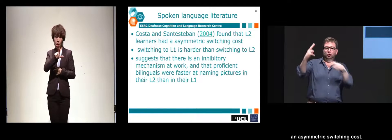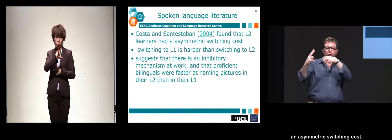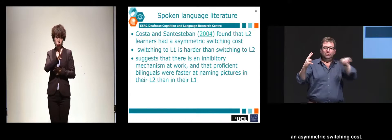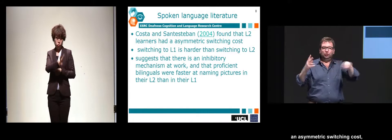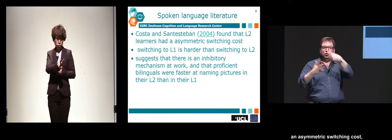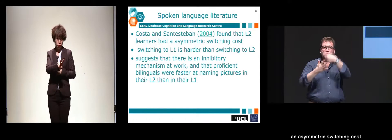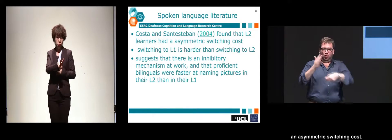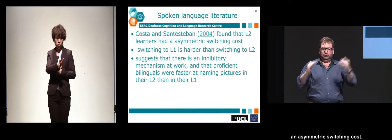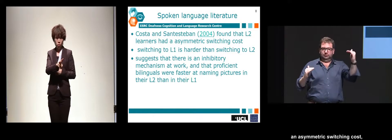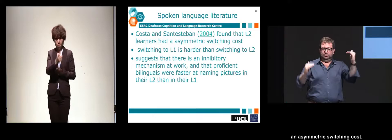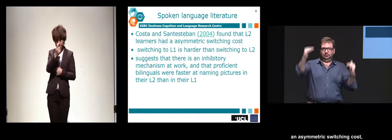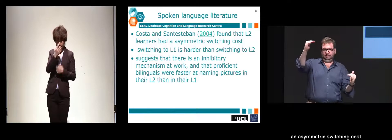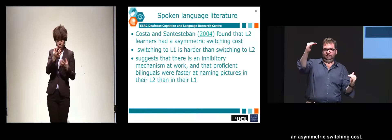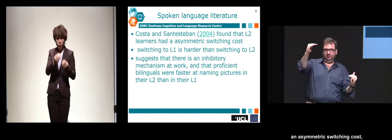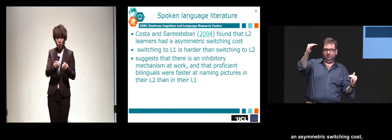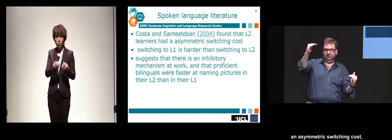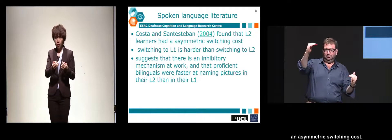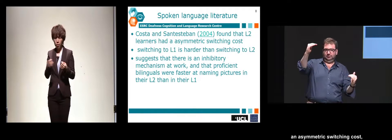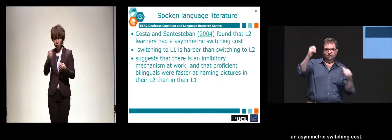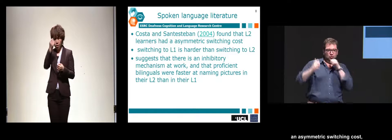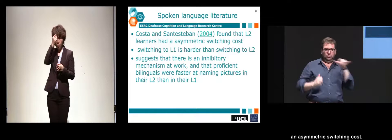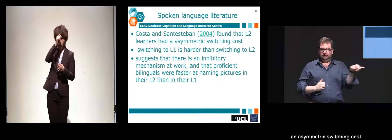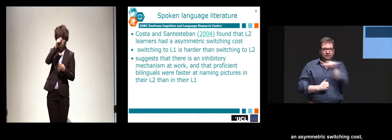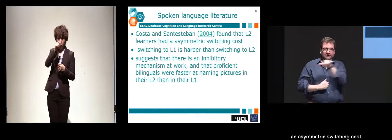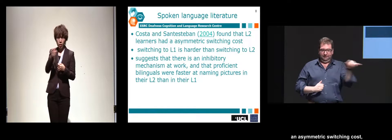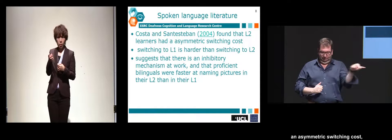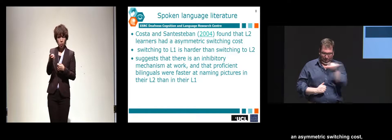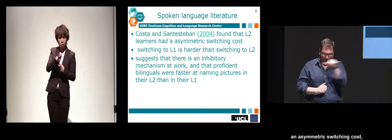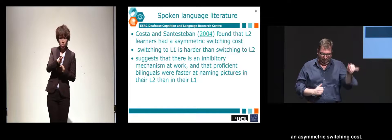asymmetric switching cost.